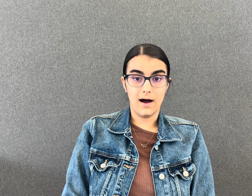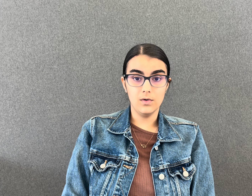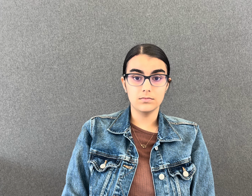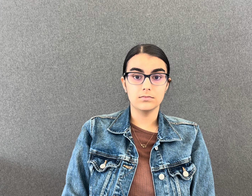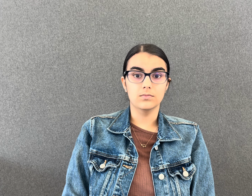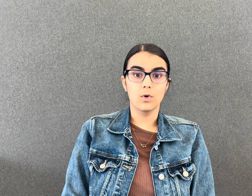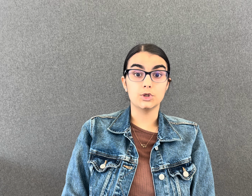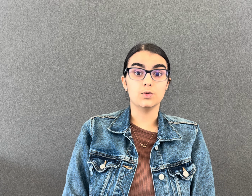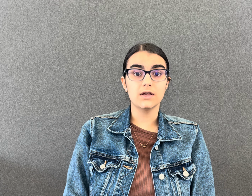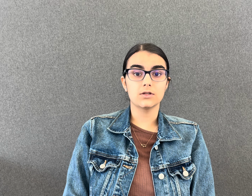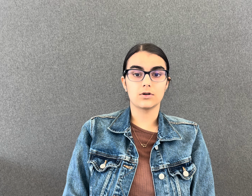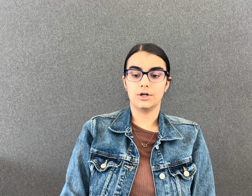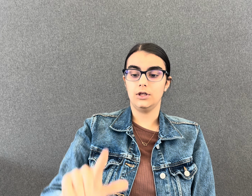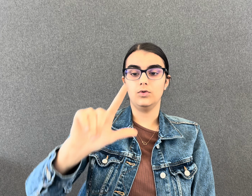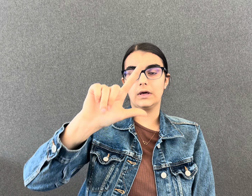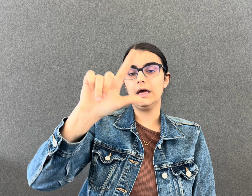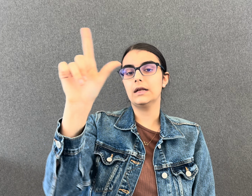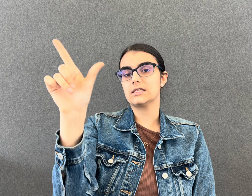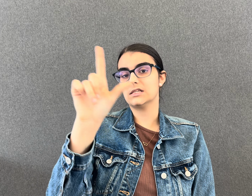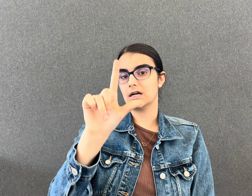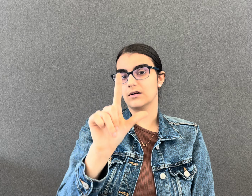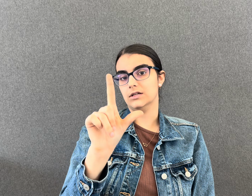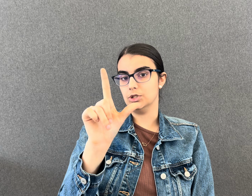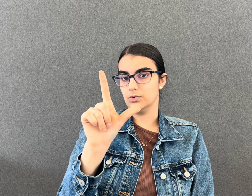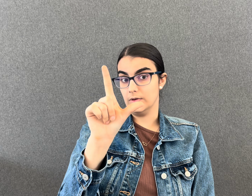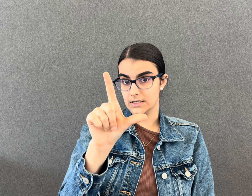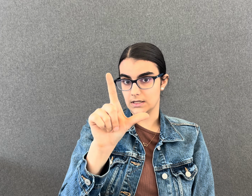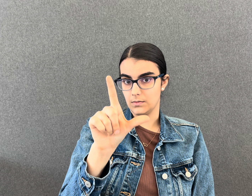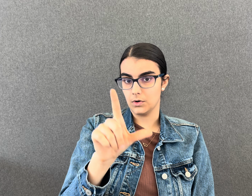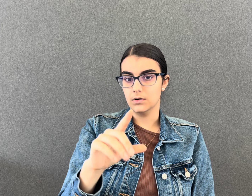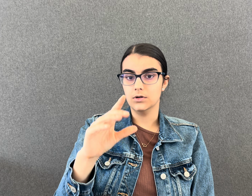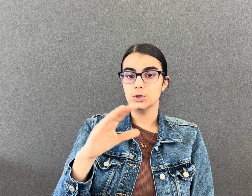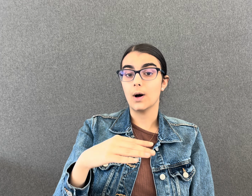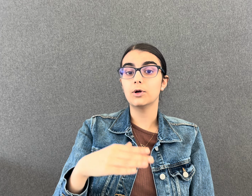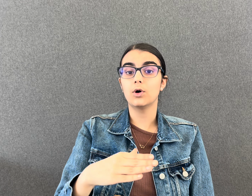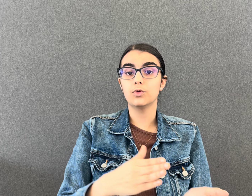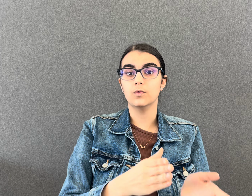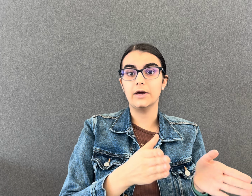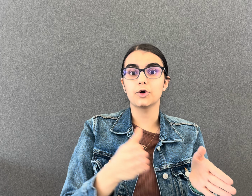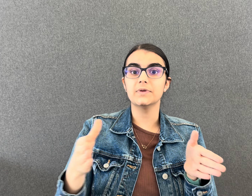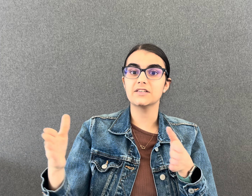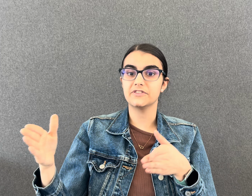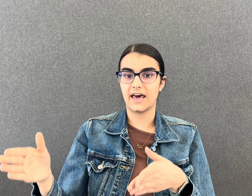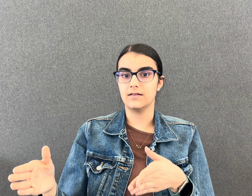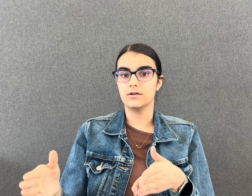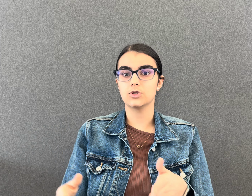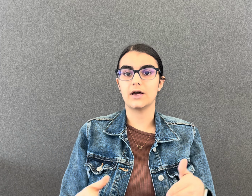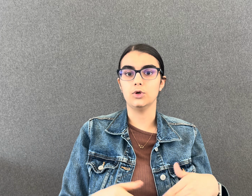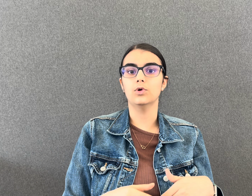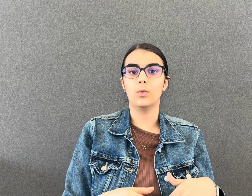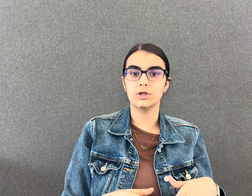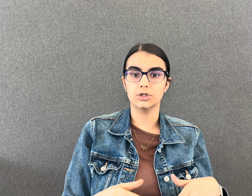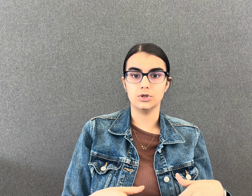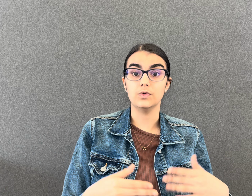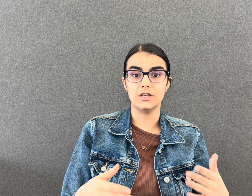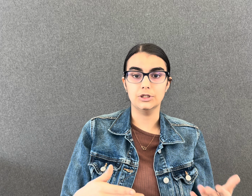Now, once you get to 30, you can't necessarily do this anymore. So I'm gonna go through increments of 10 so that you know what to do with each